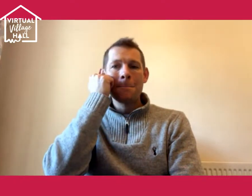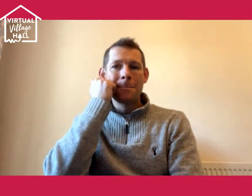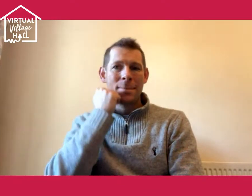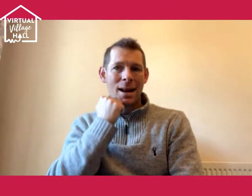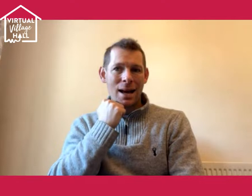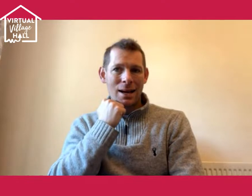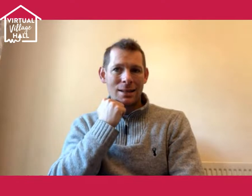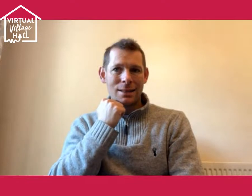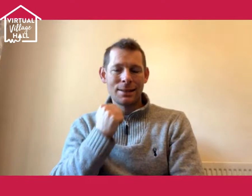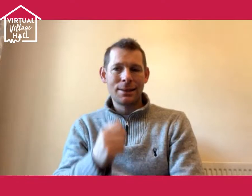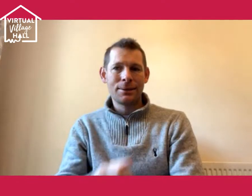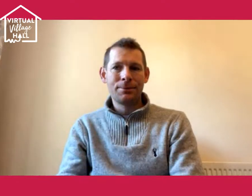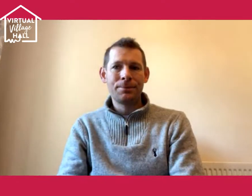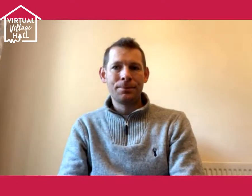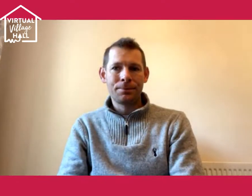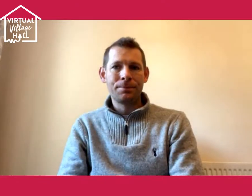eyes can be black